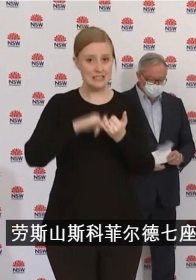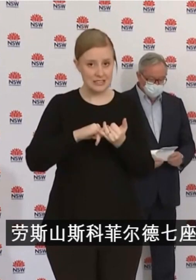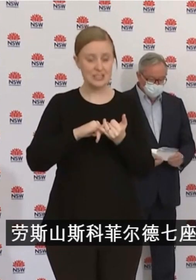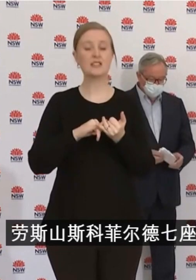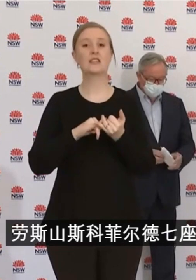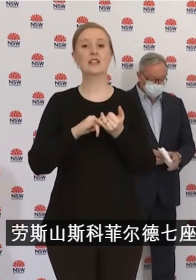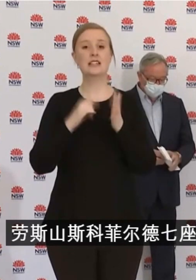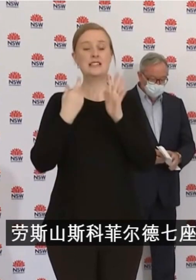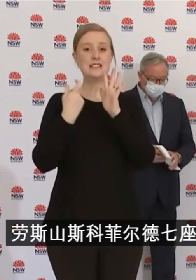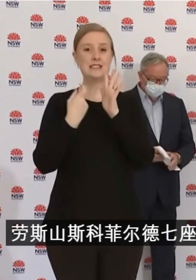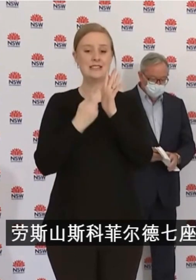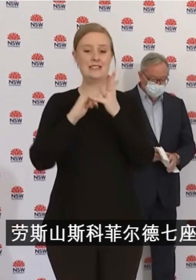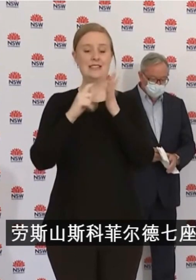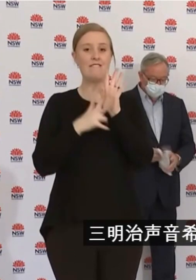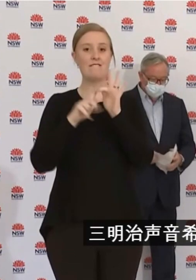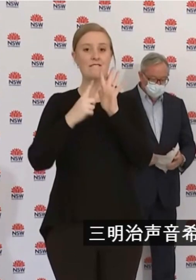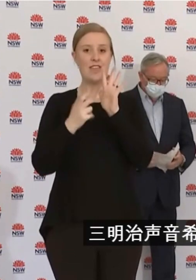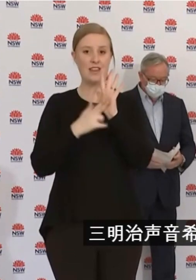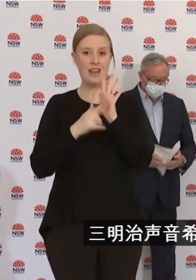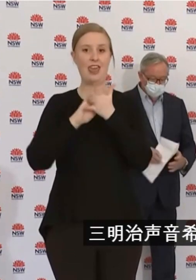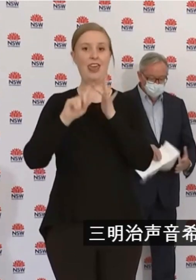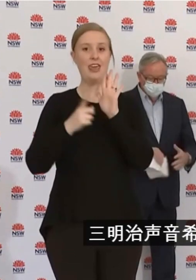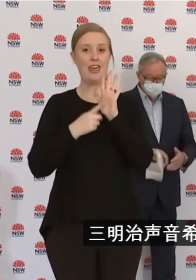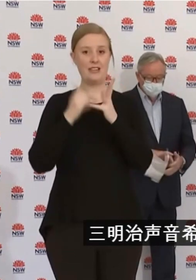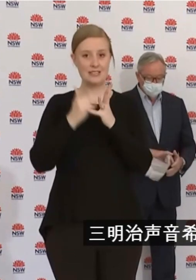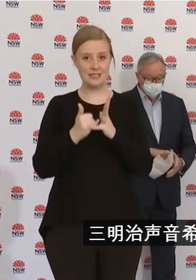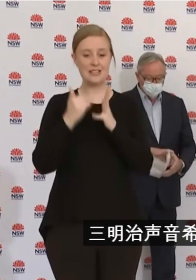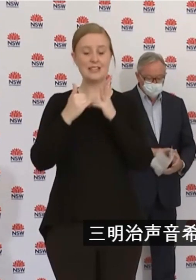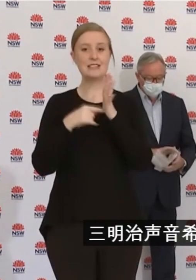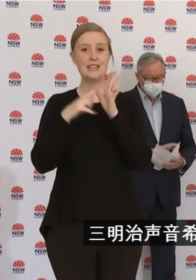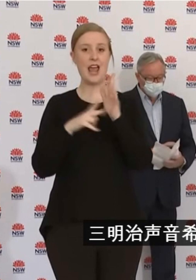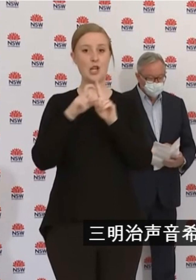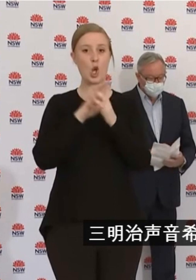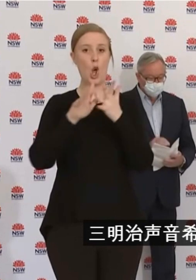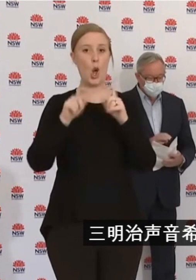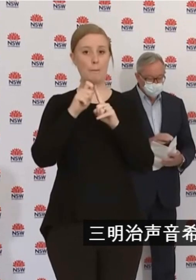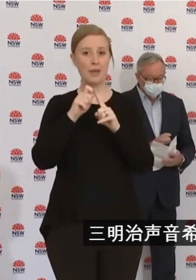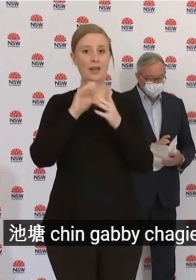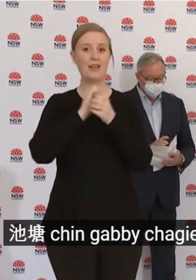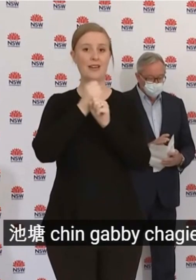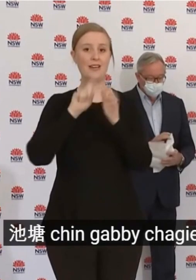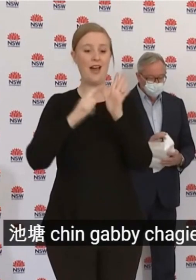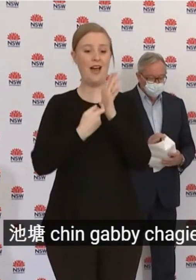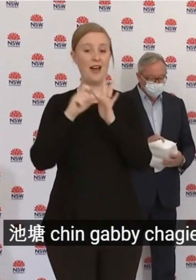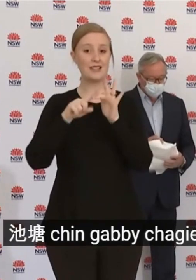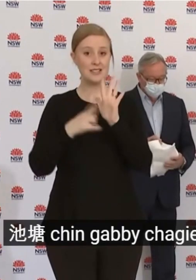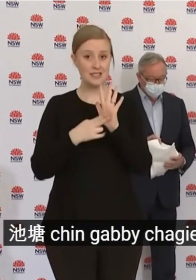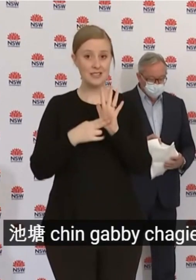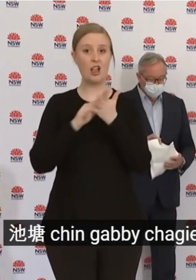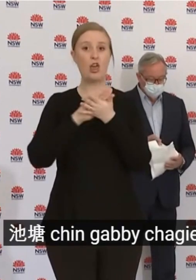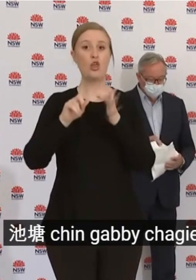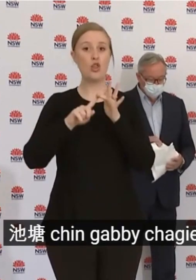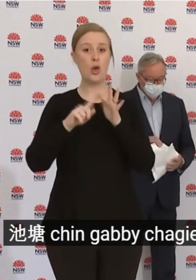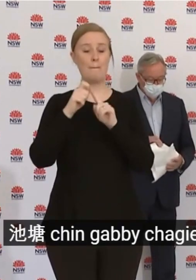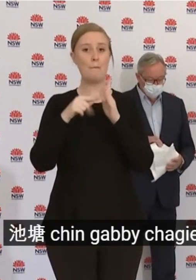Shelby, Shanes Park, Sandhope Gardens, St Mary's, Tallawong, The Ponds,